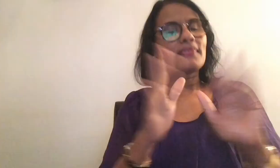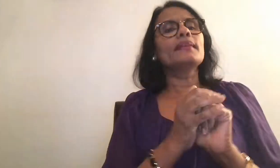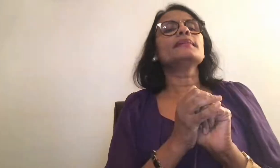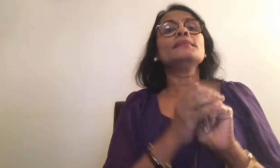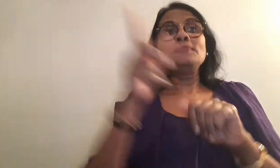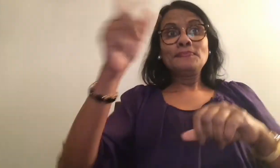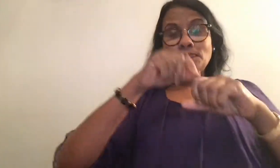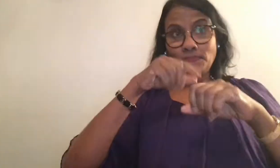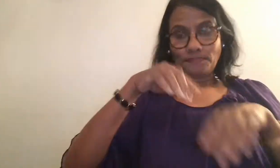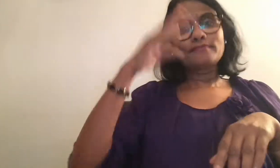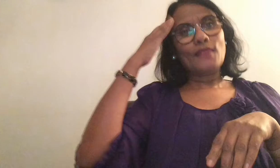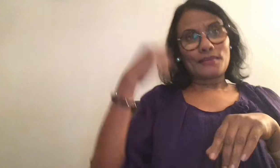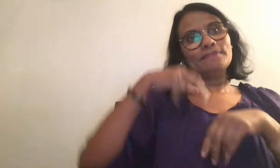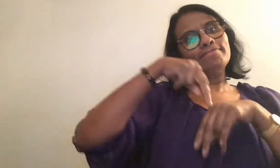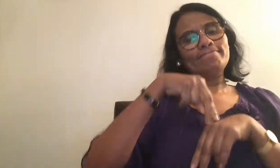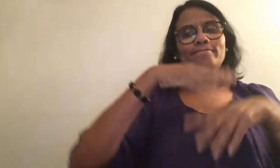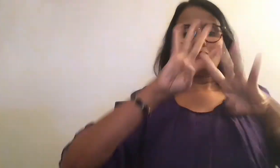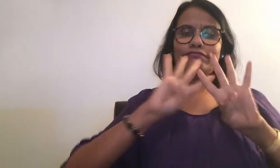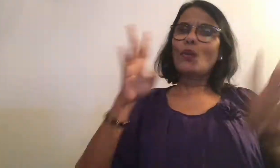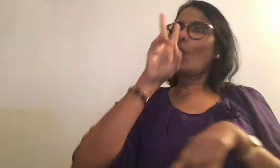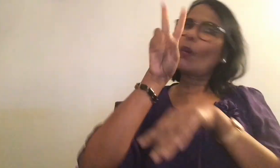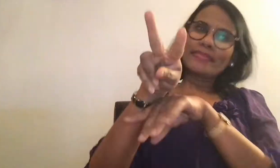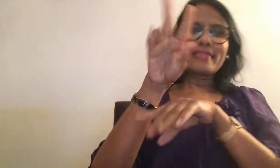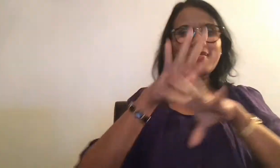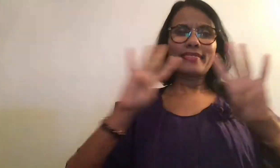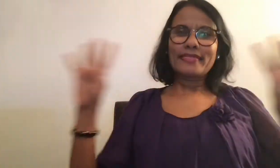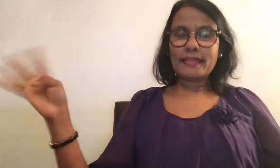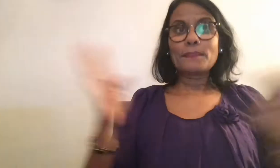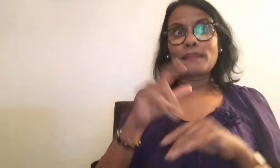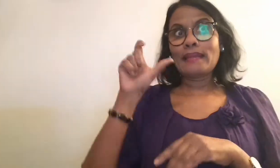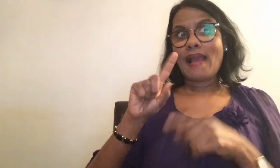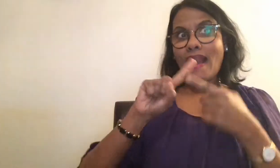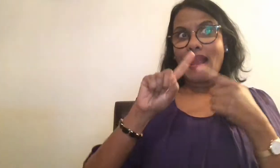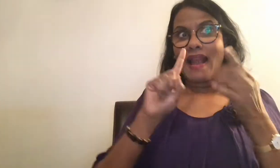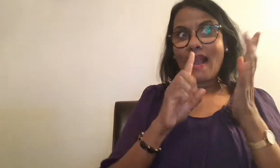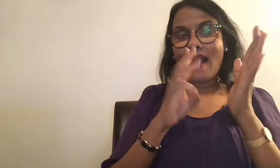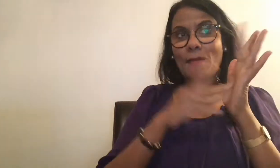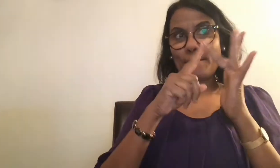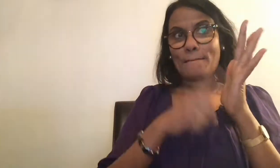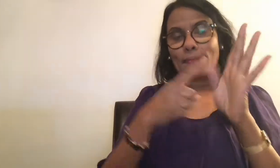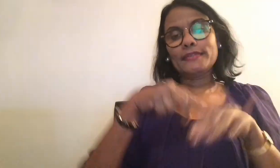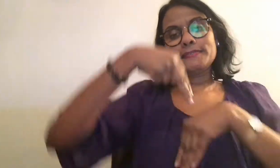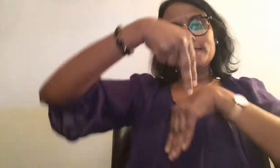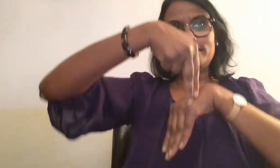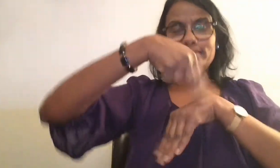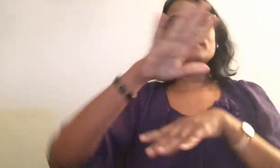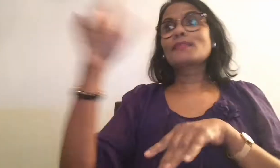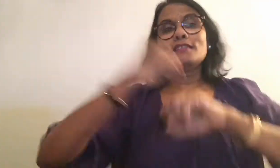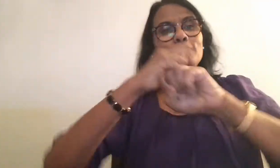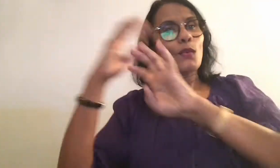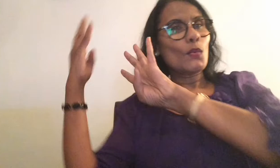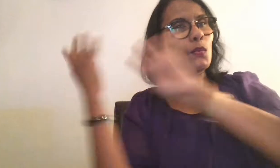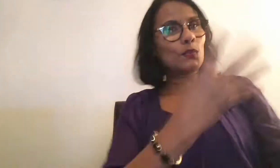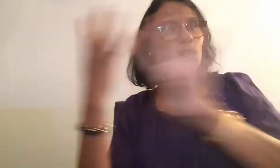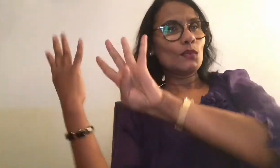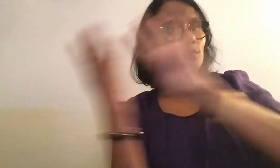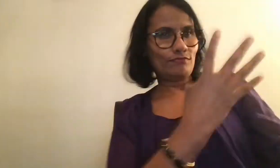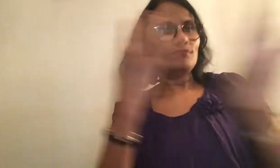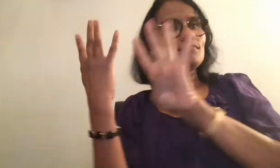All right. Okay, good, man. Good. I mean, everything was good. Looking at the blood work, I didn't see anything going on with the liver. Okay. I didn't see